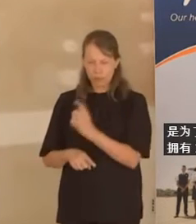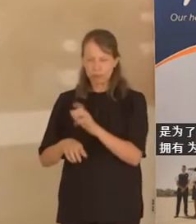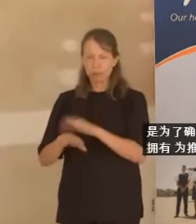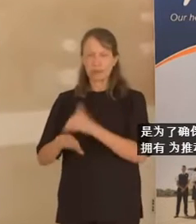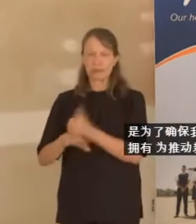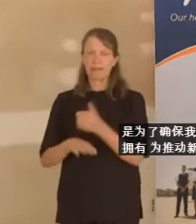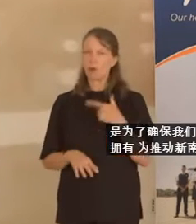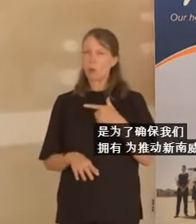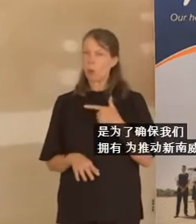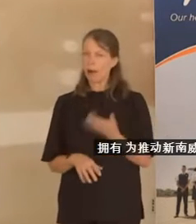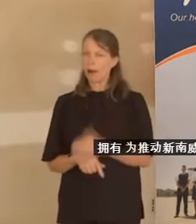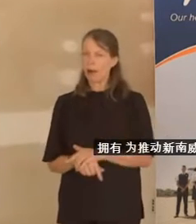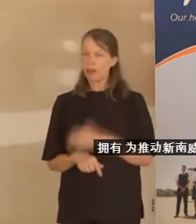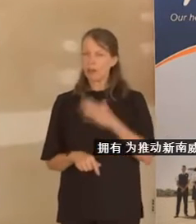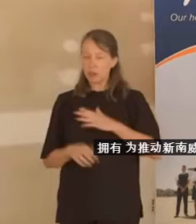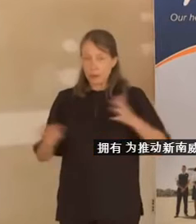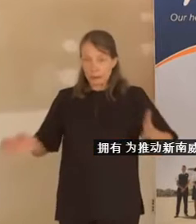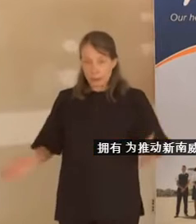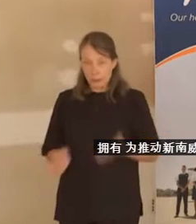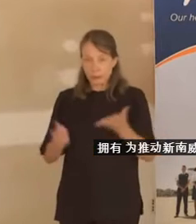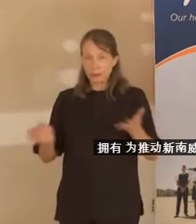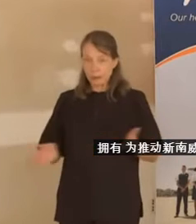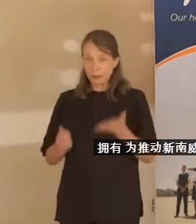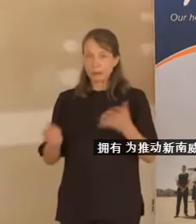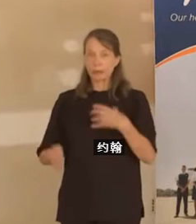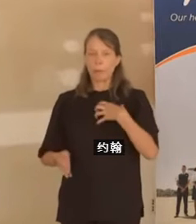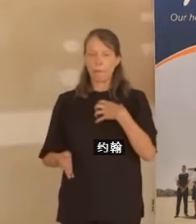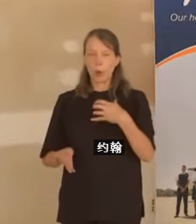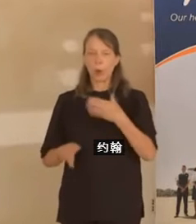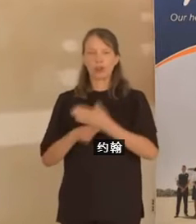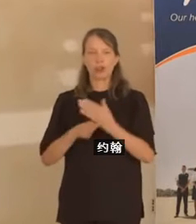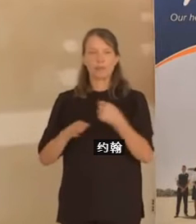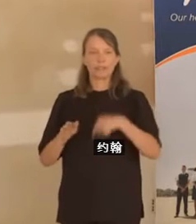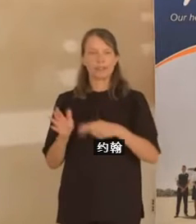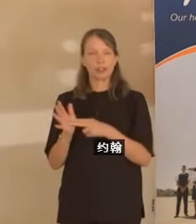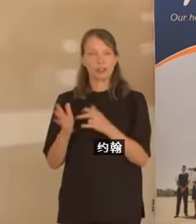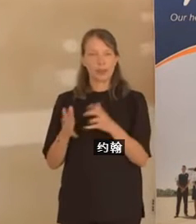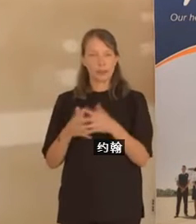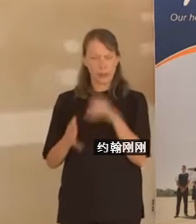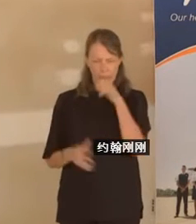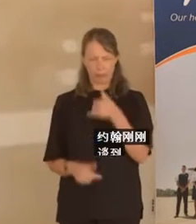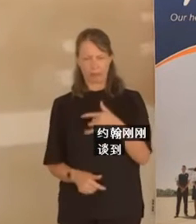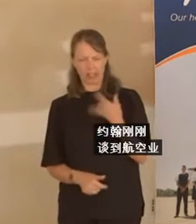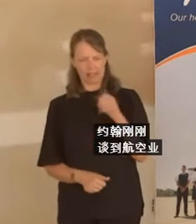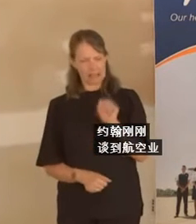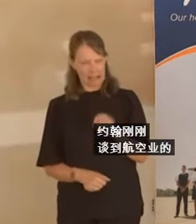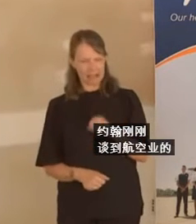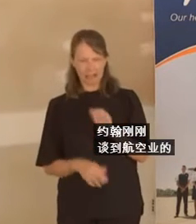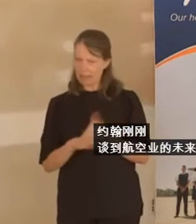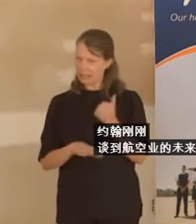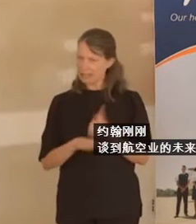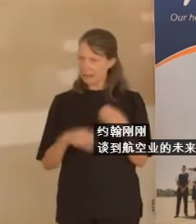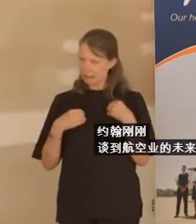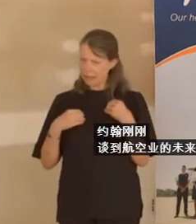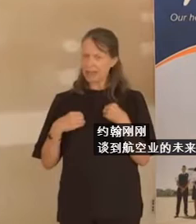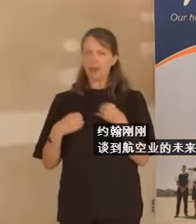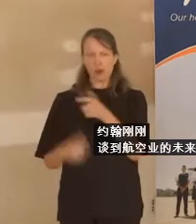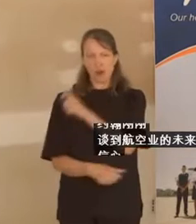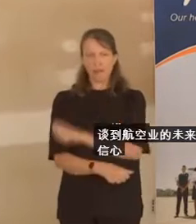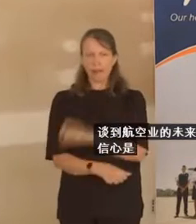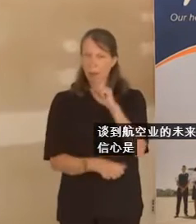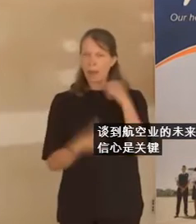in place to drive jobs creation here in New South Wales and to drive confidence. John just spoke about the aviation industry going